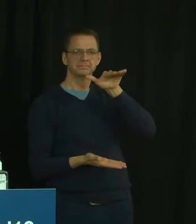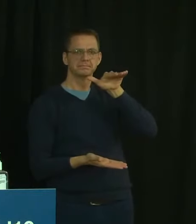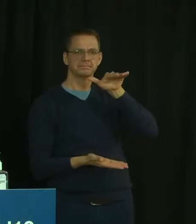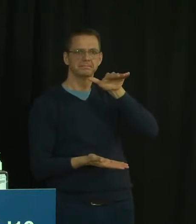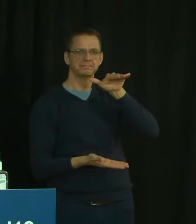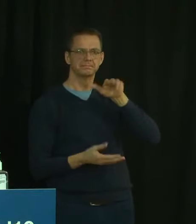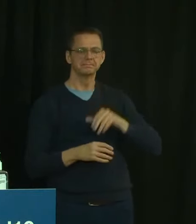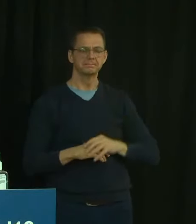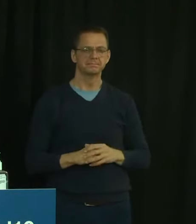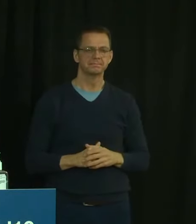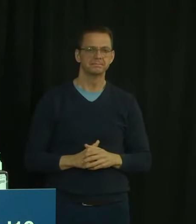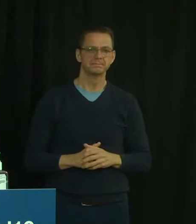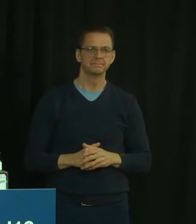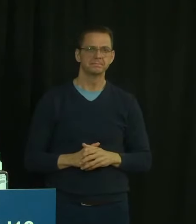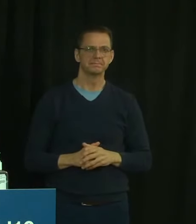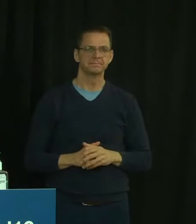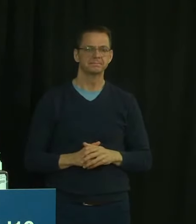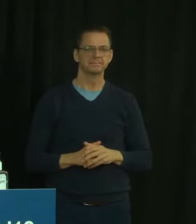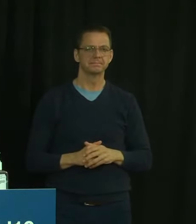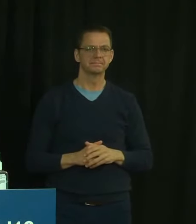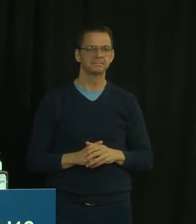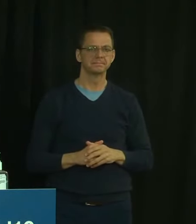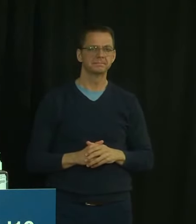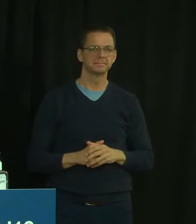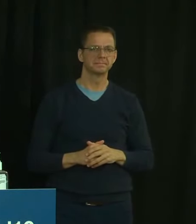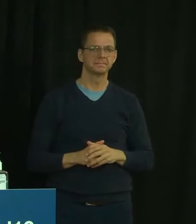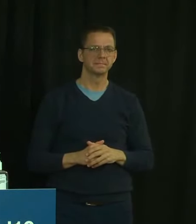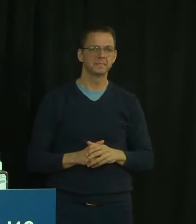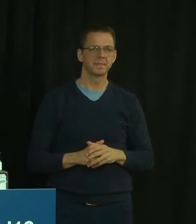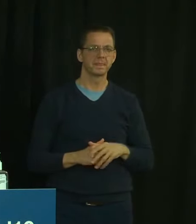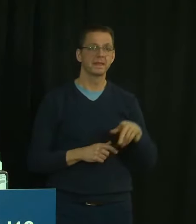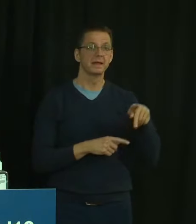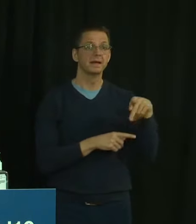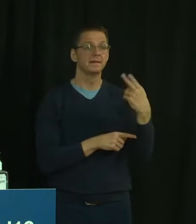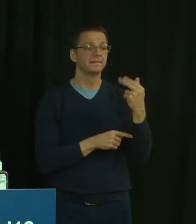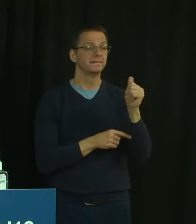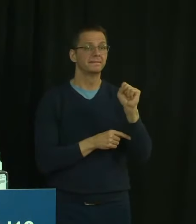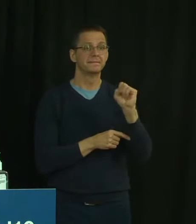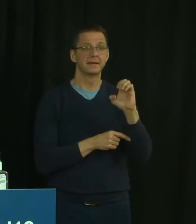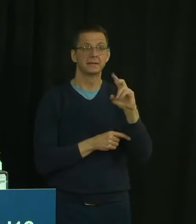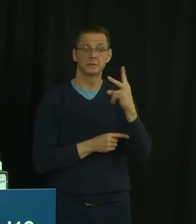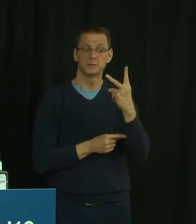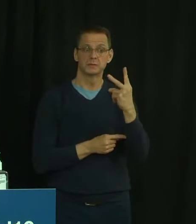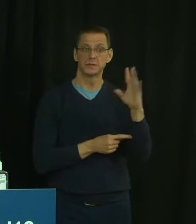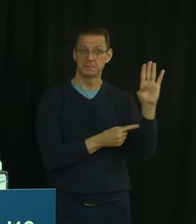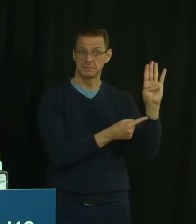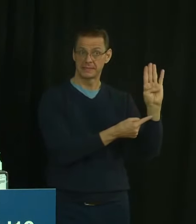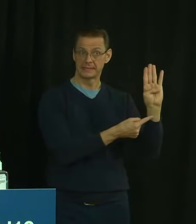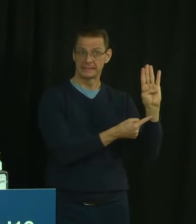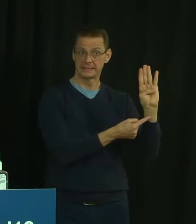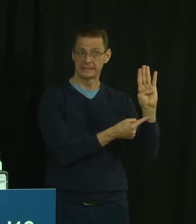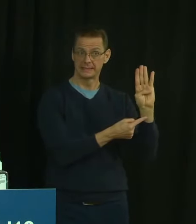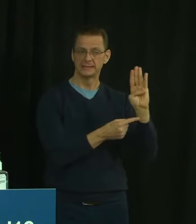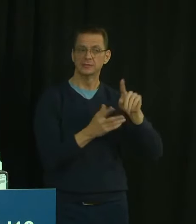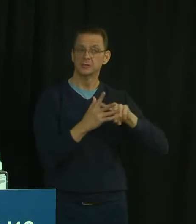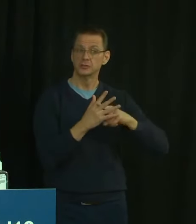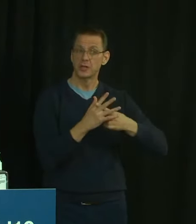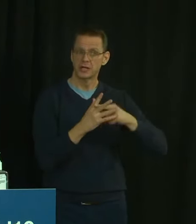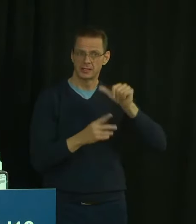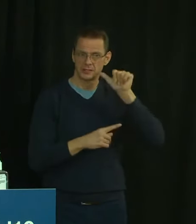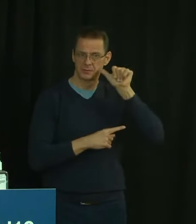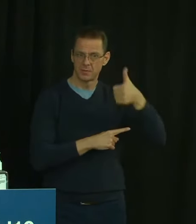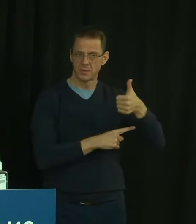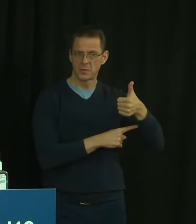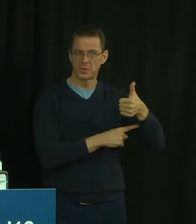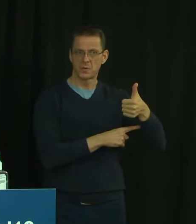our immunization program starts tomorrow. This phase focuses on immunizing anyone with underlying health conditions